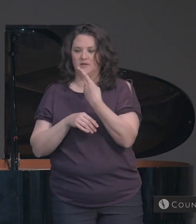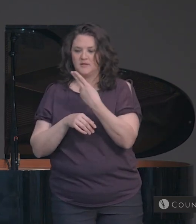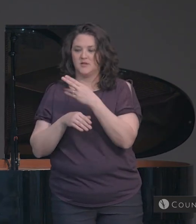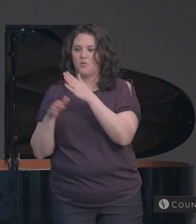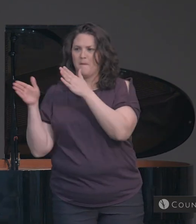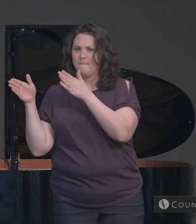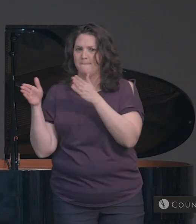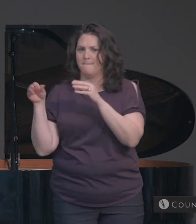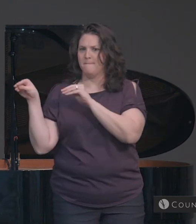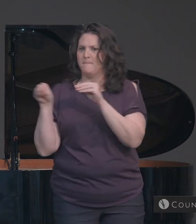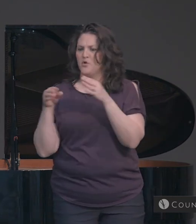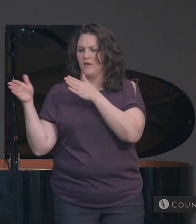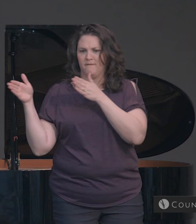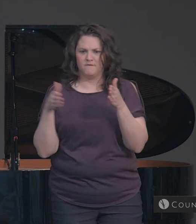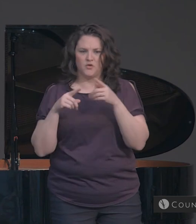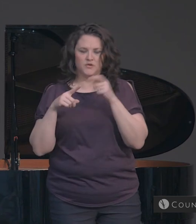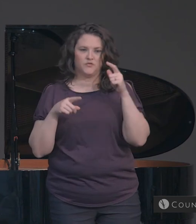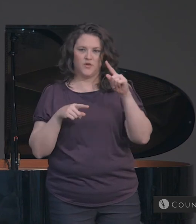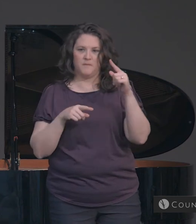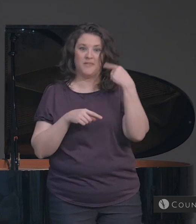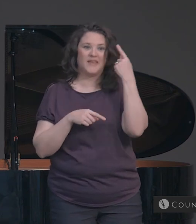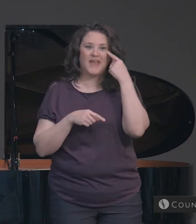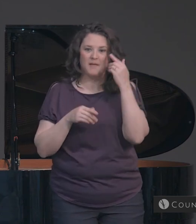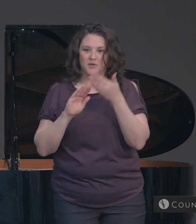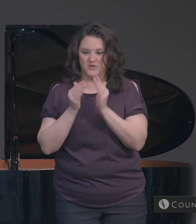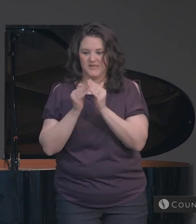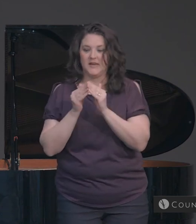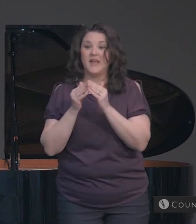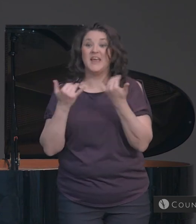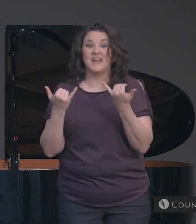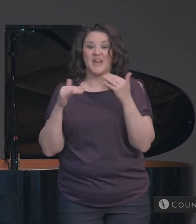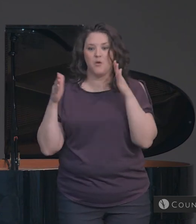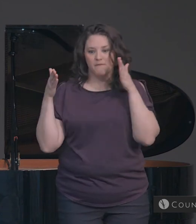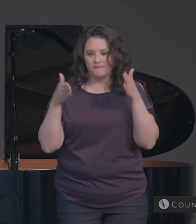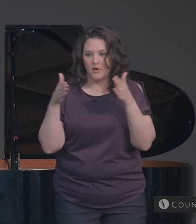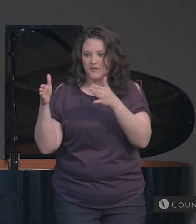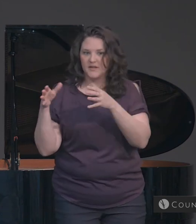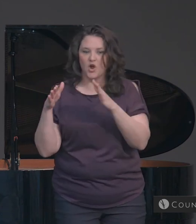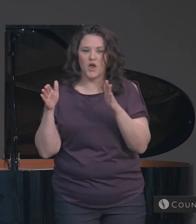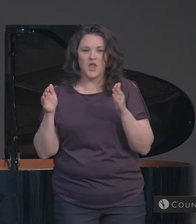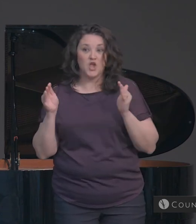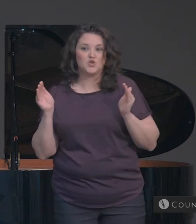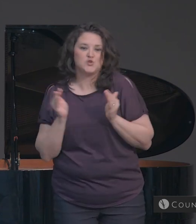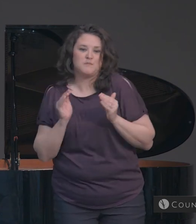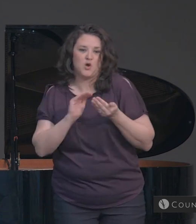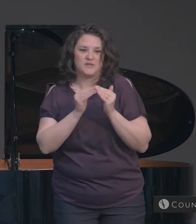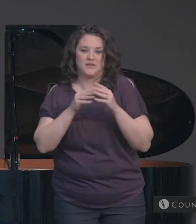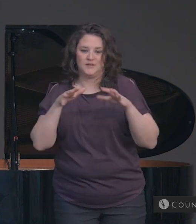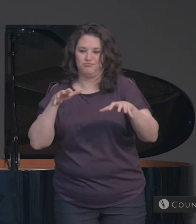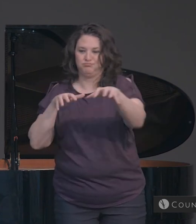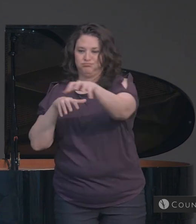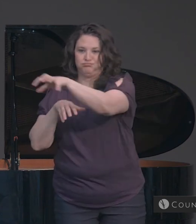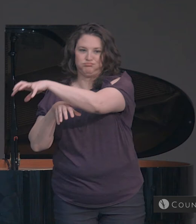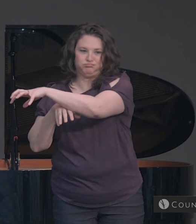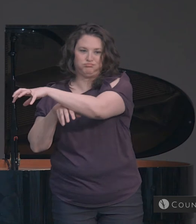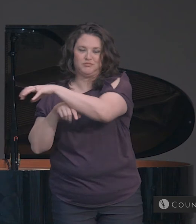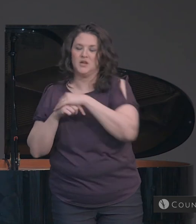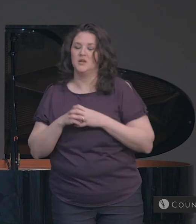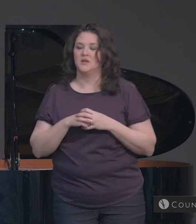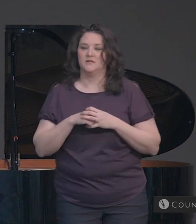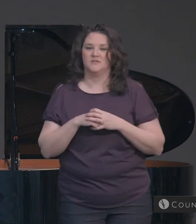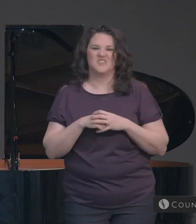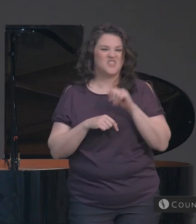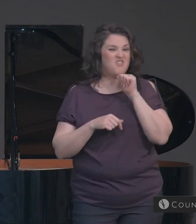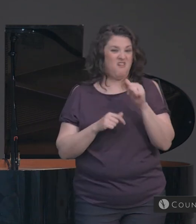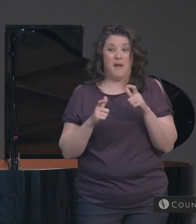and moves to outlying cities. These are not large cities by any stretch of the imagination.